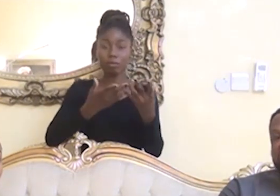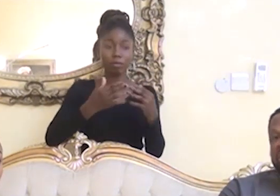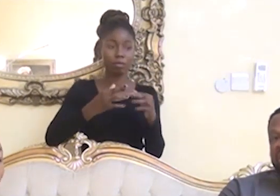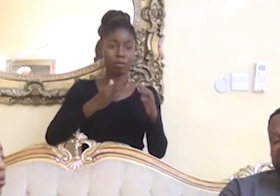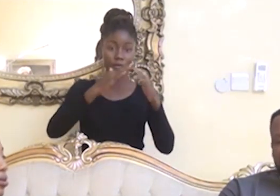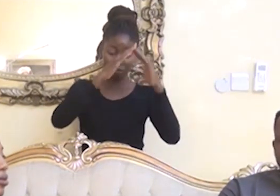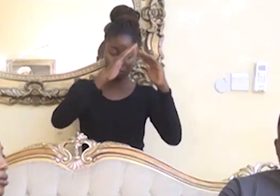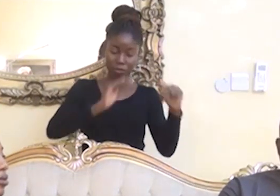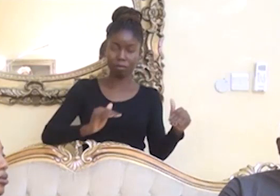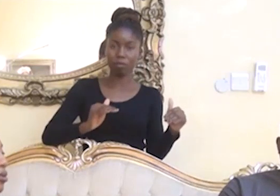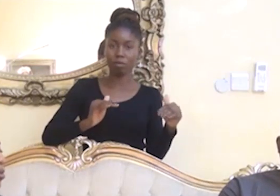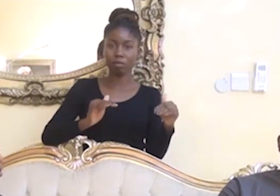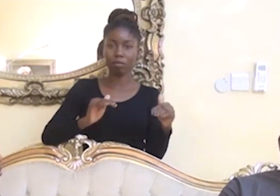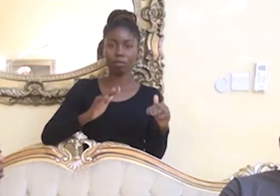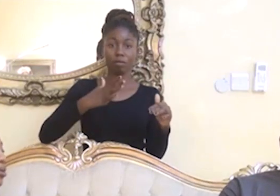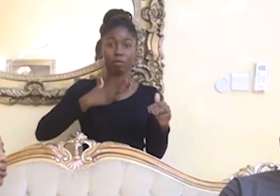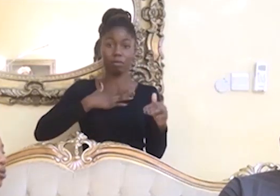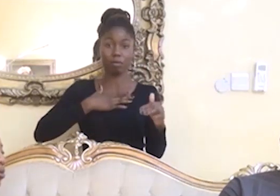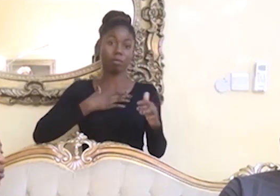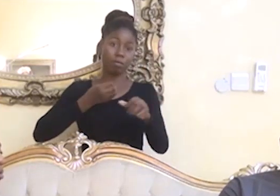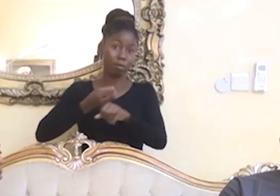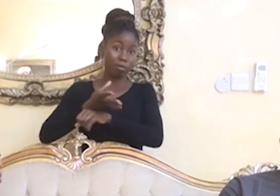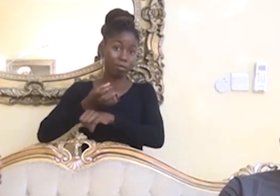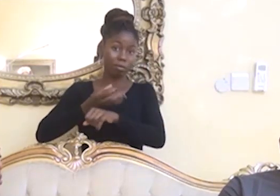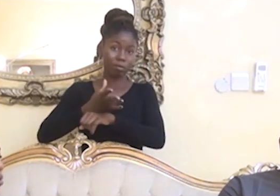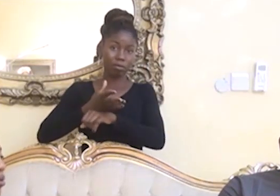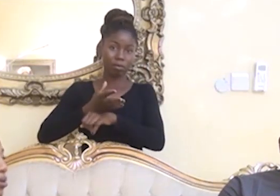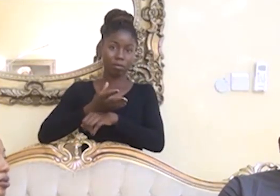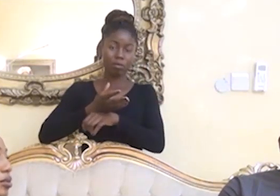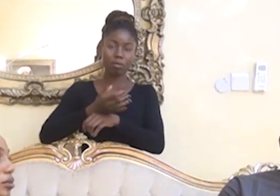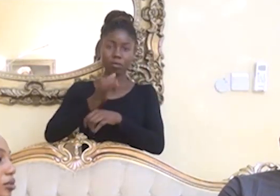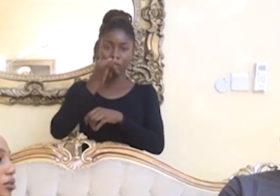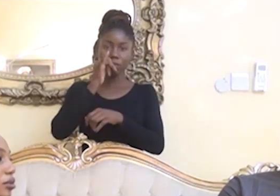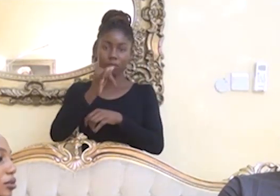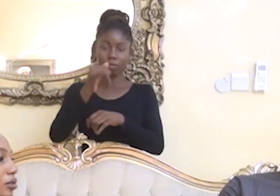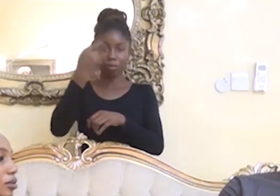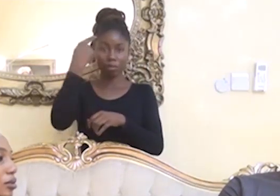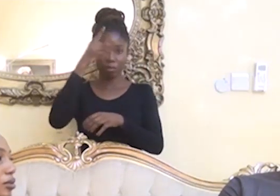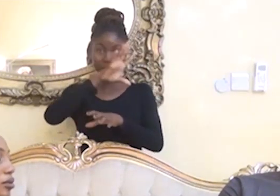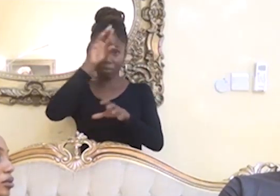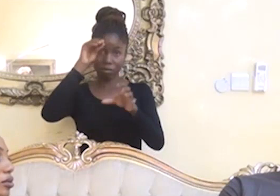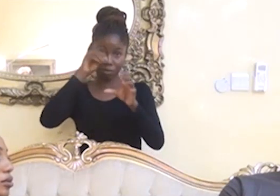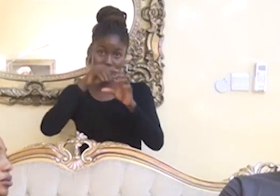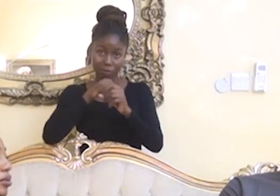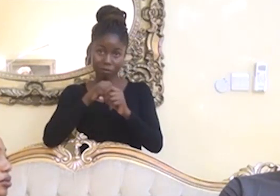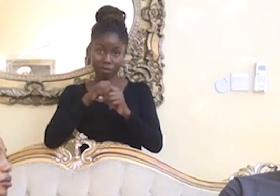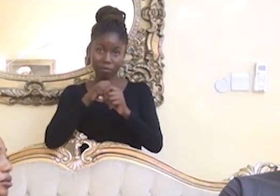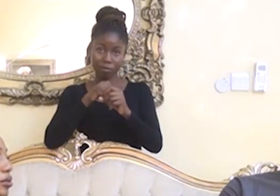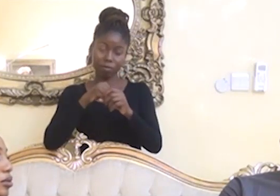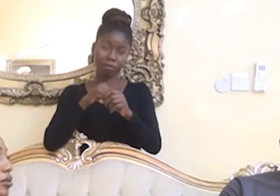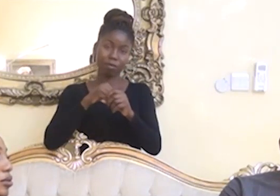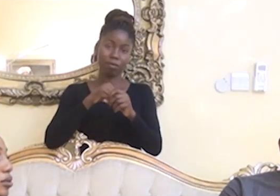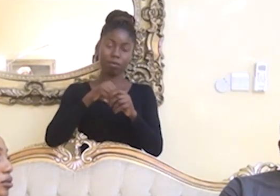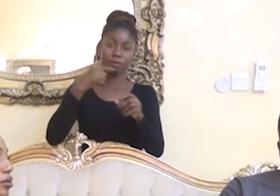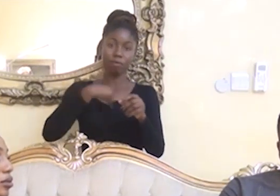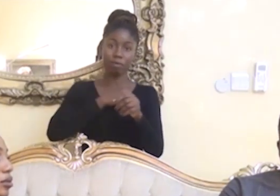residential building. So my advice is, for inclusiveness, we